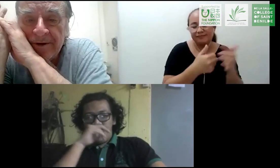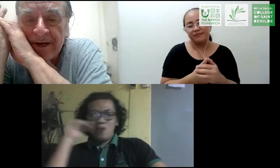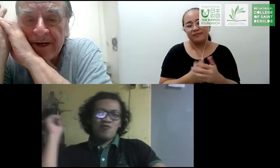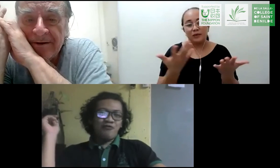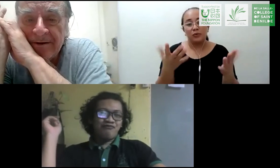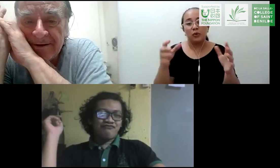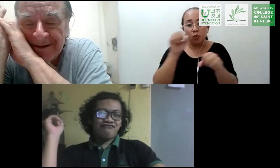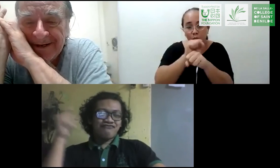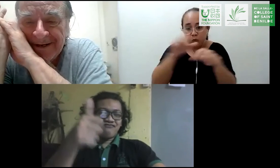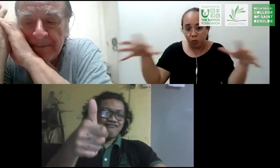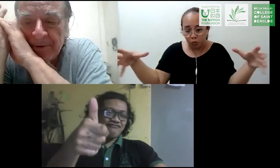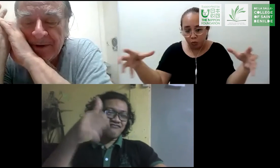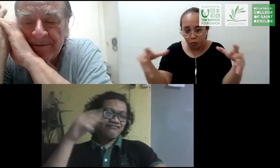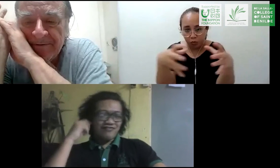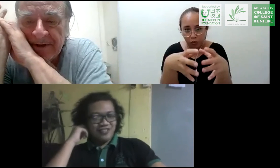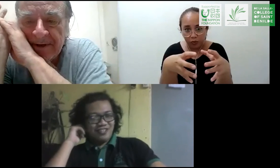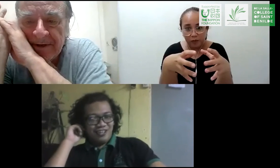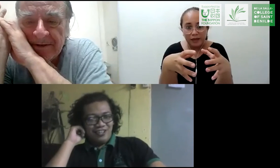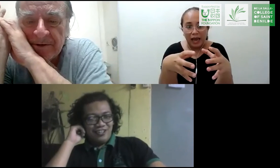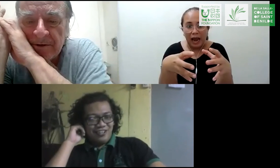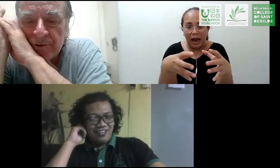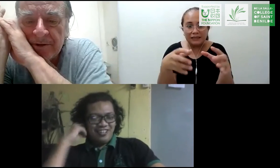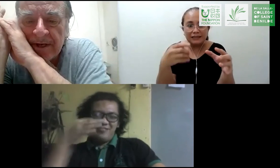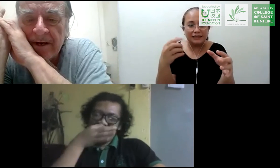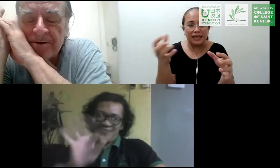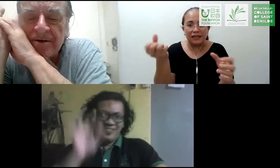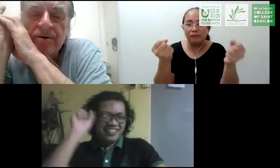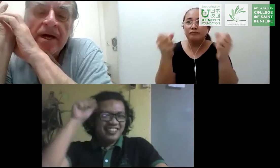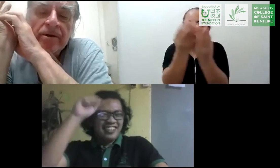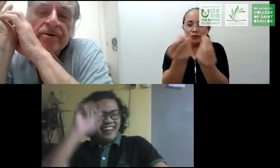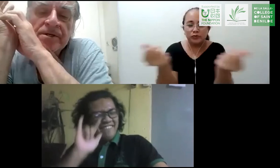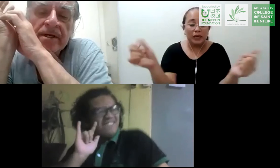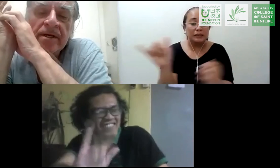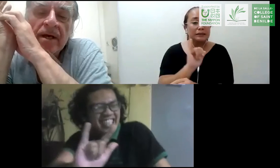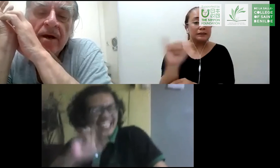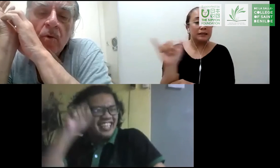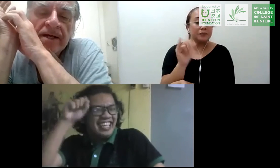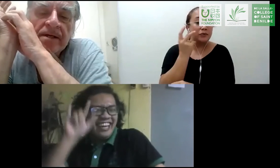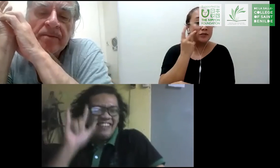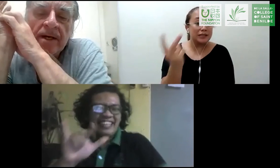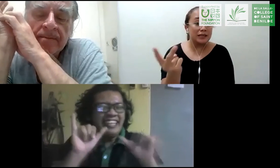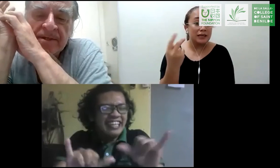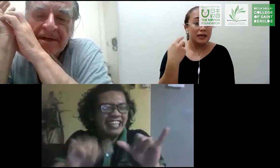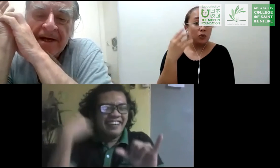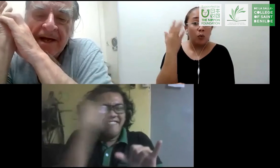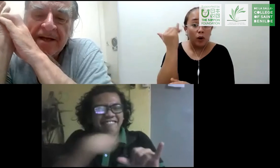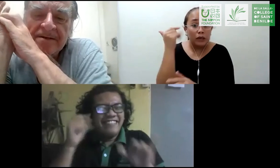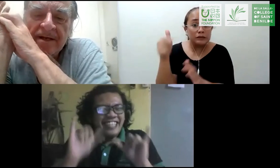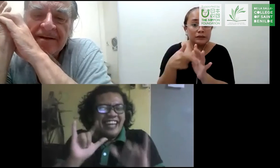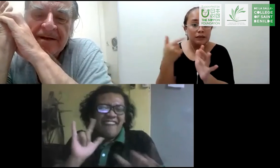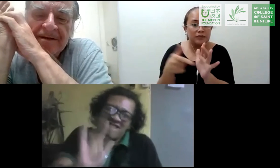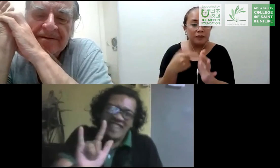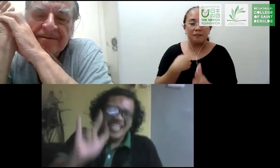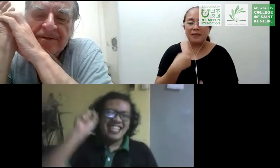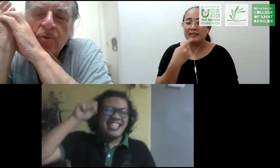working together, people can find the solution. And also, you see why sometimes I